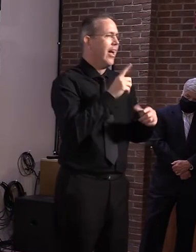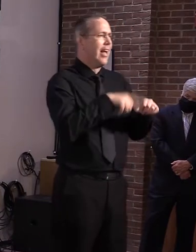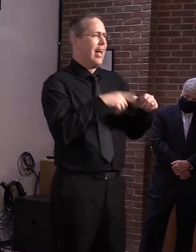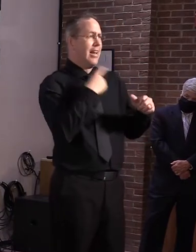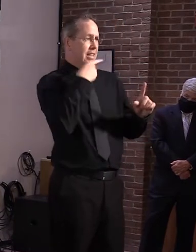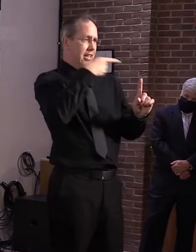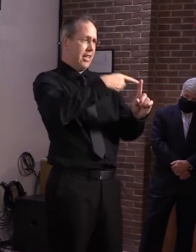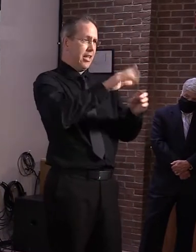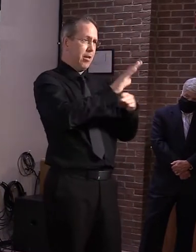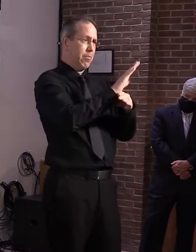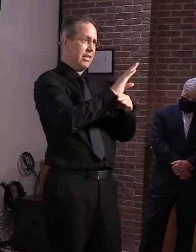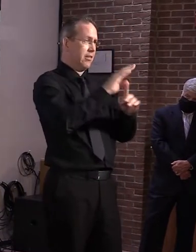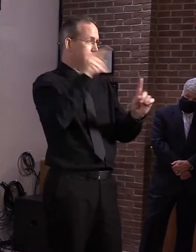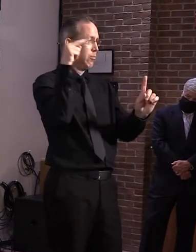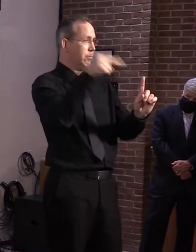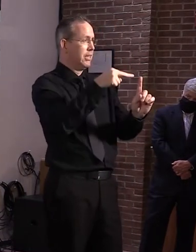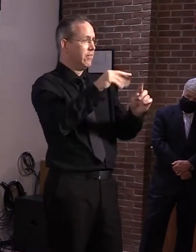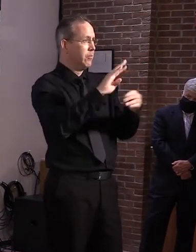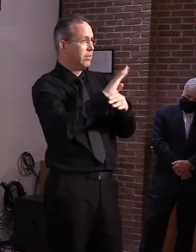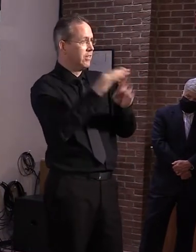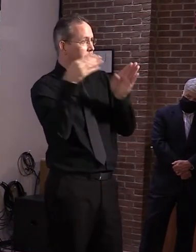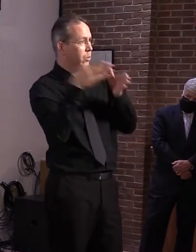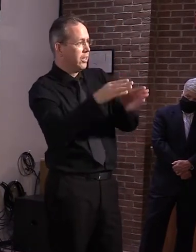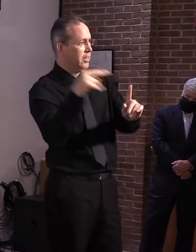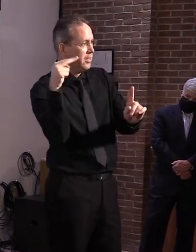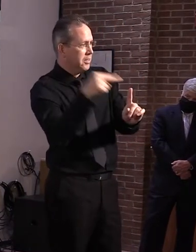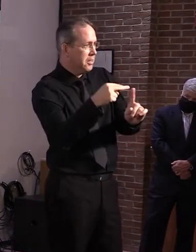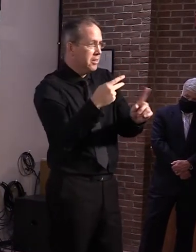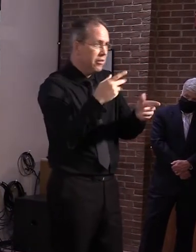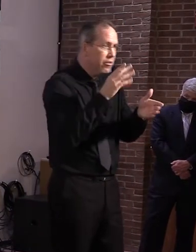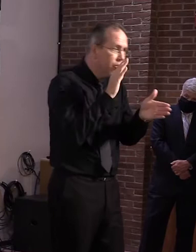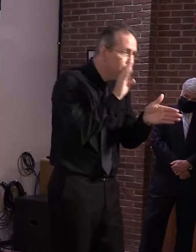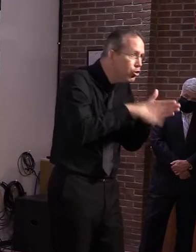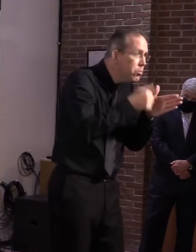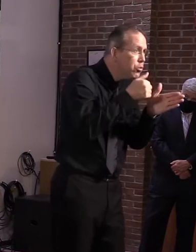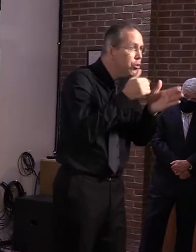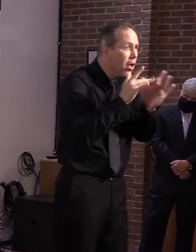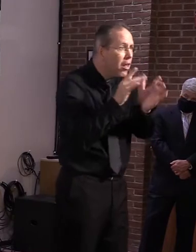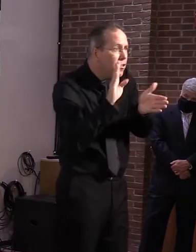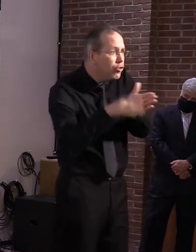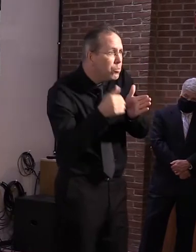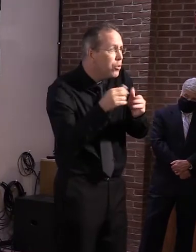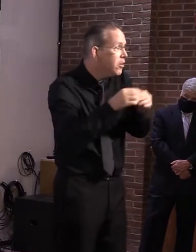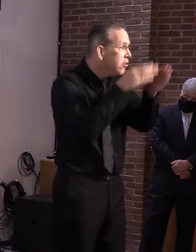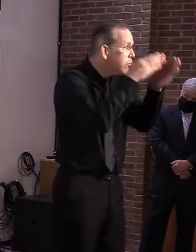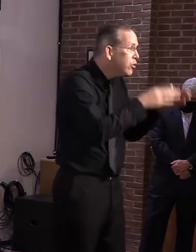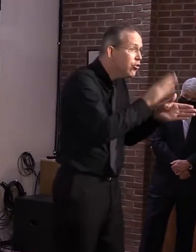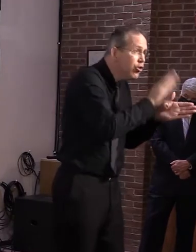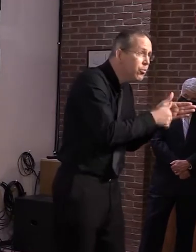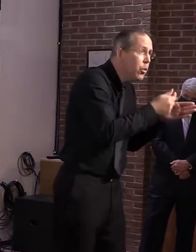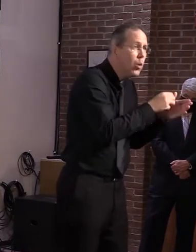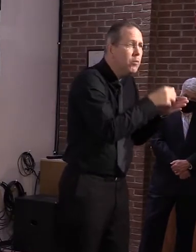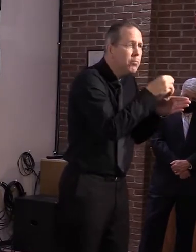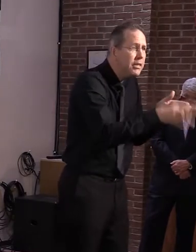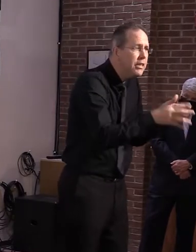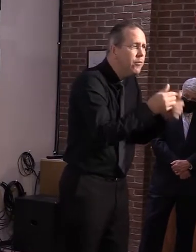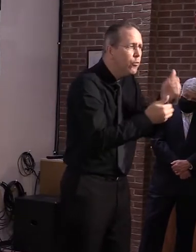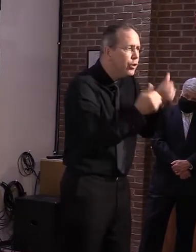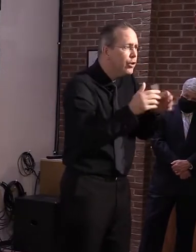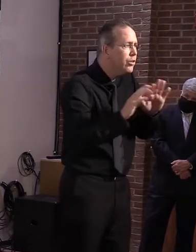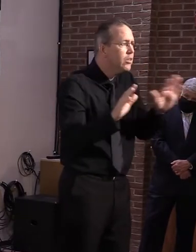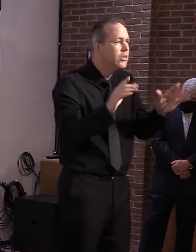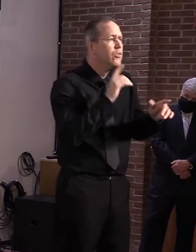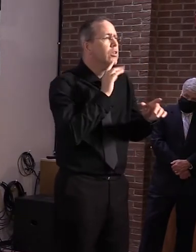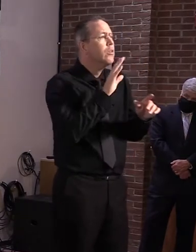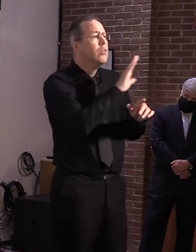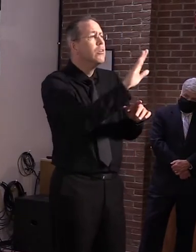online opportunities in colleges and universities across America. And if you only want to deal on price, then they could